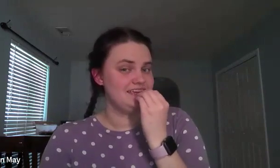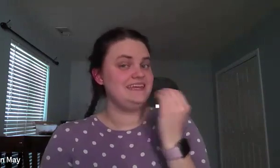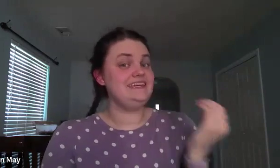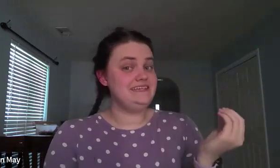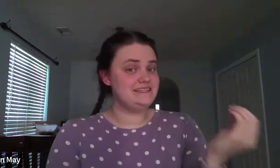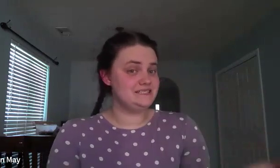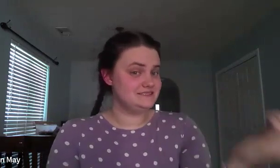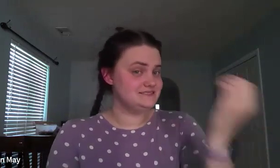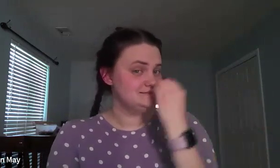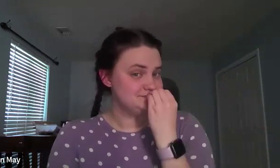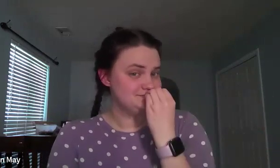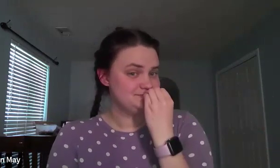Then eat.